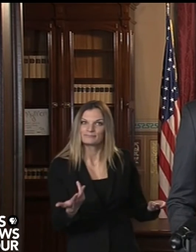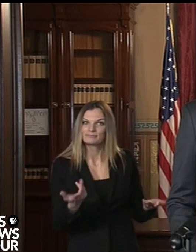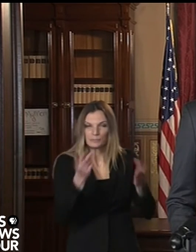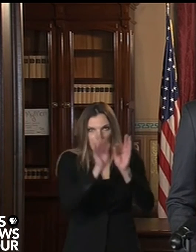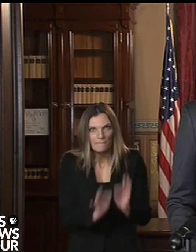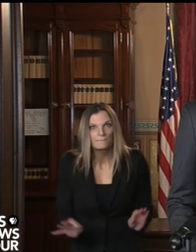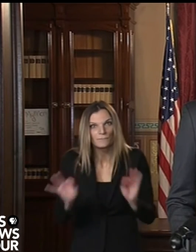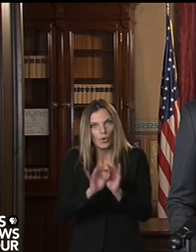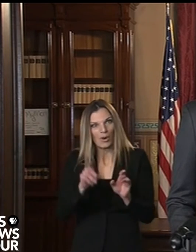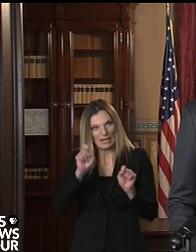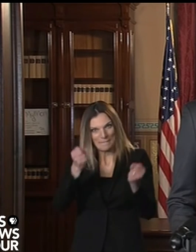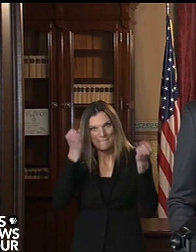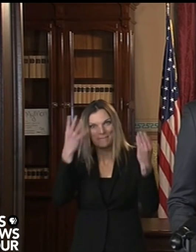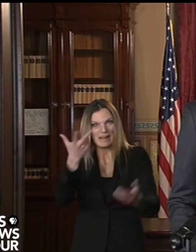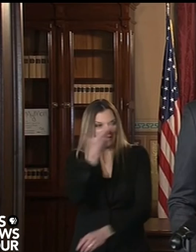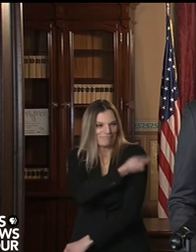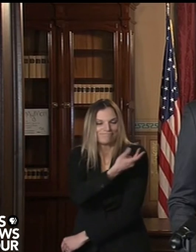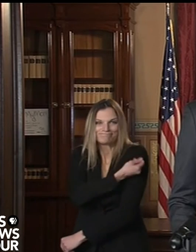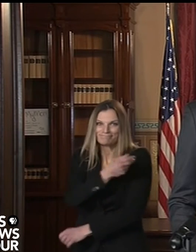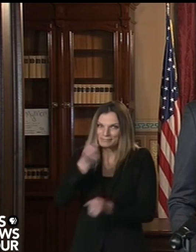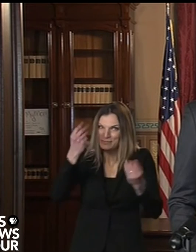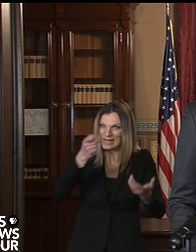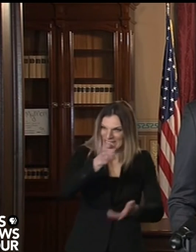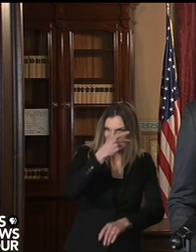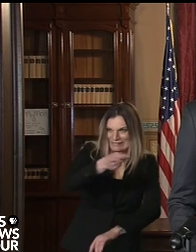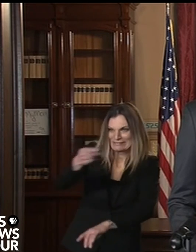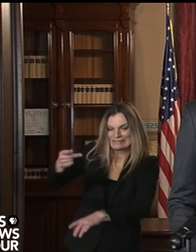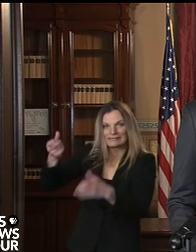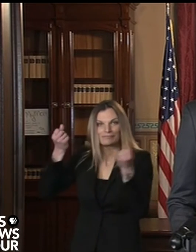we vaccinate as many people as possible.